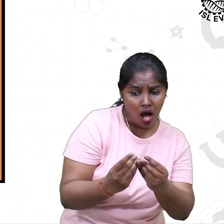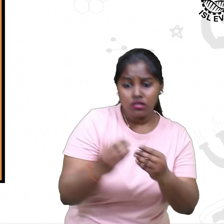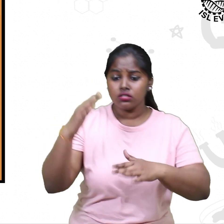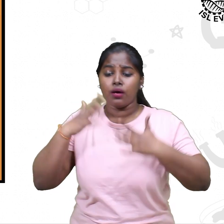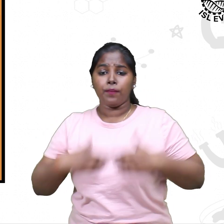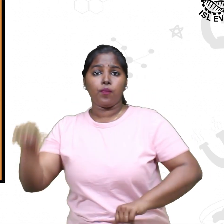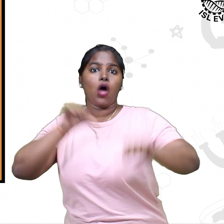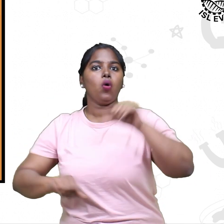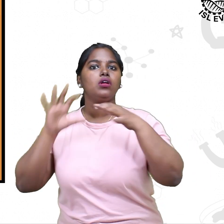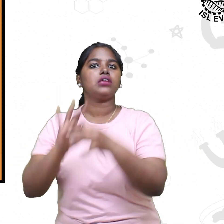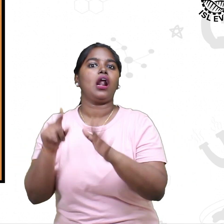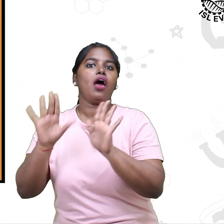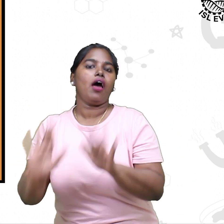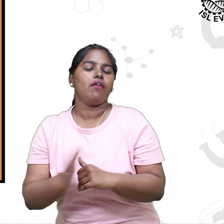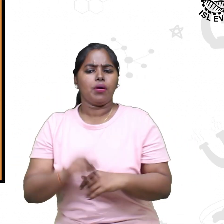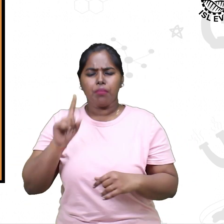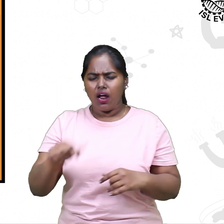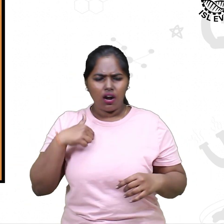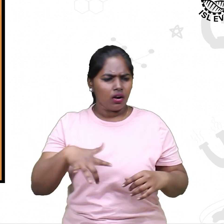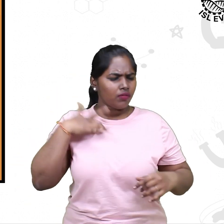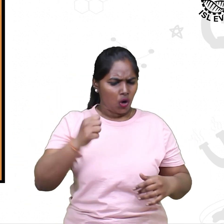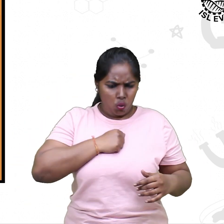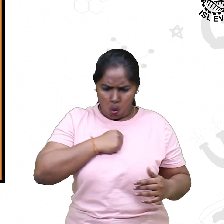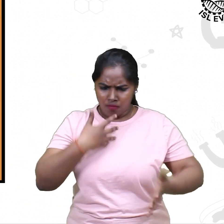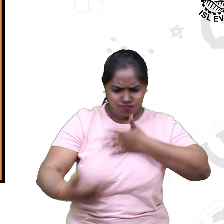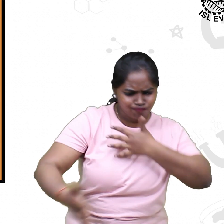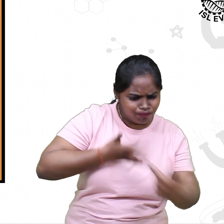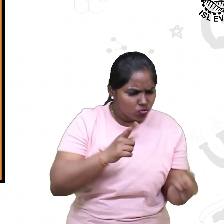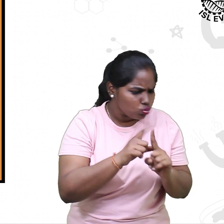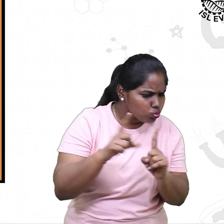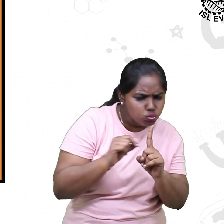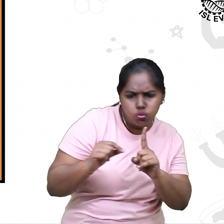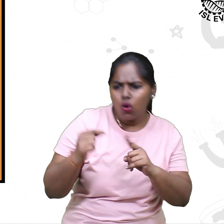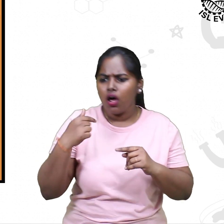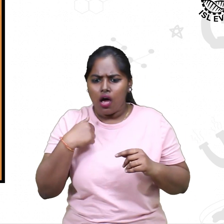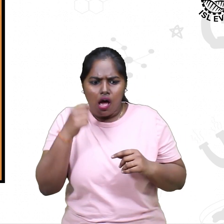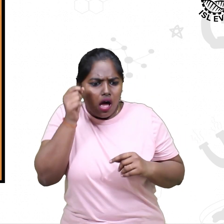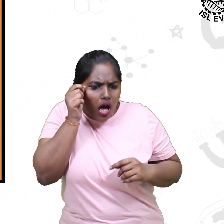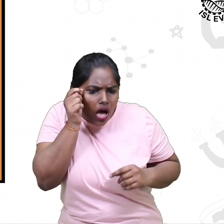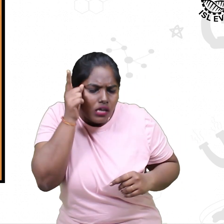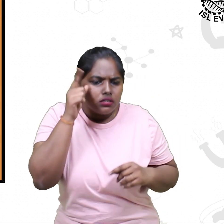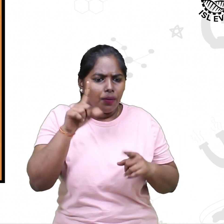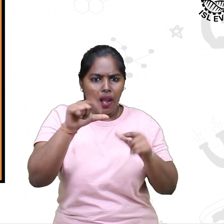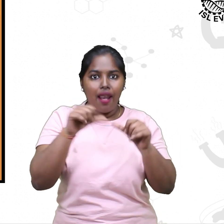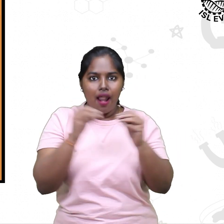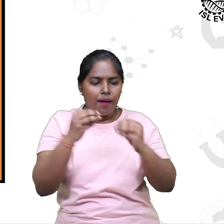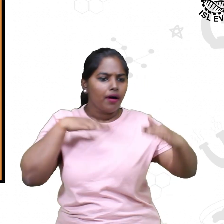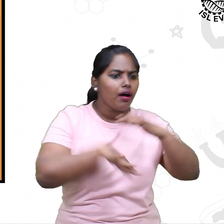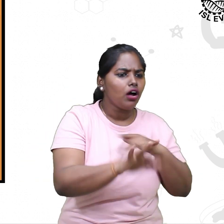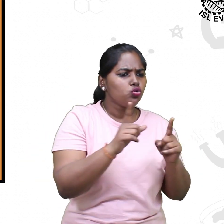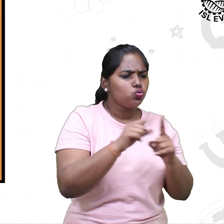that was coming up a lot. And so I thought that I would, sort of try my hand at trying to understand some of this. And I got into a lab that was